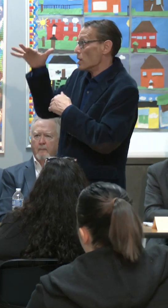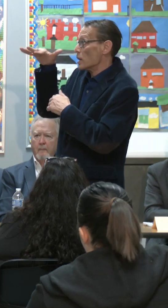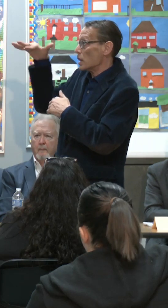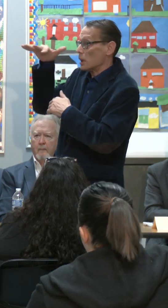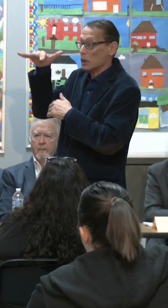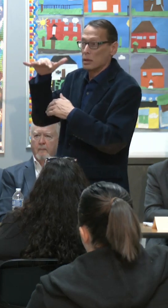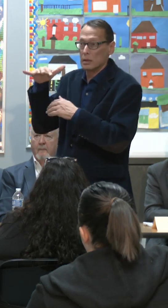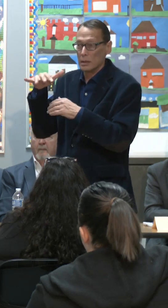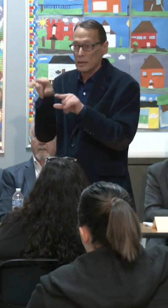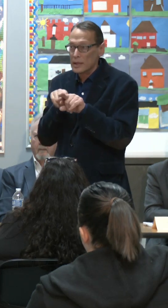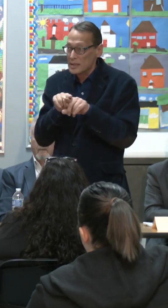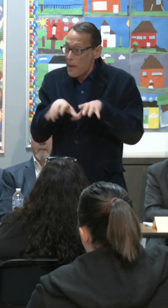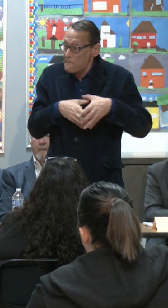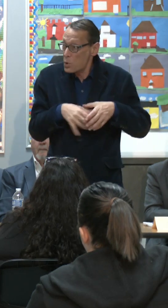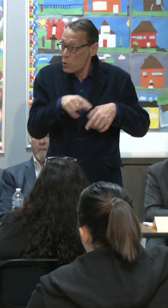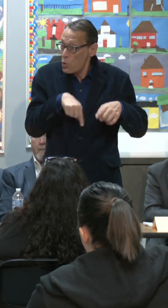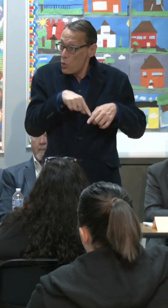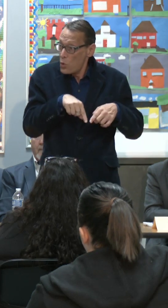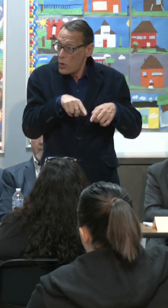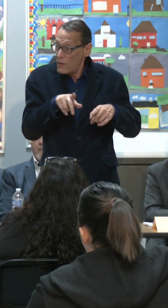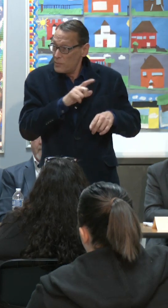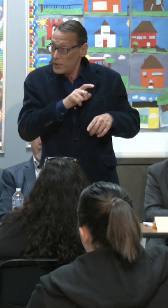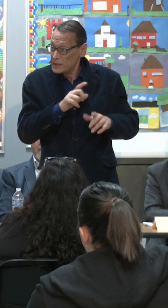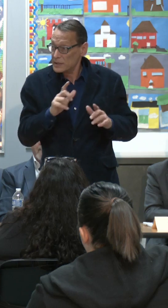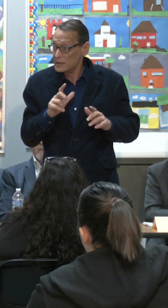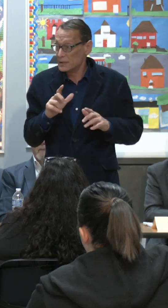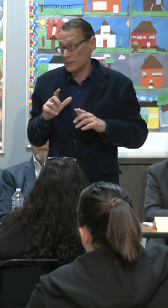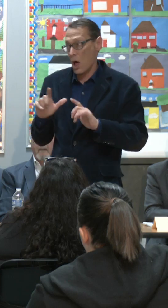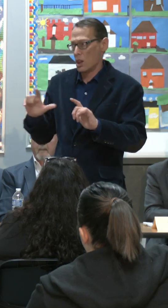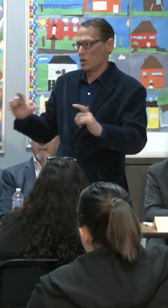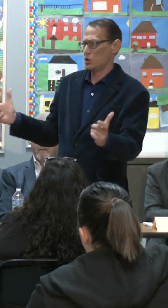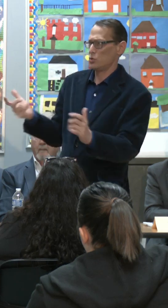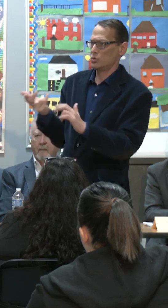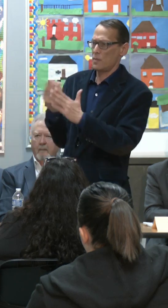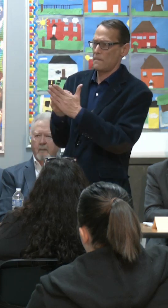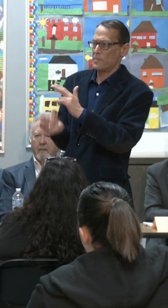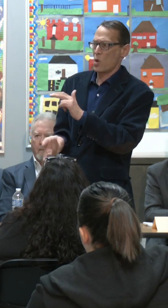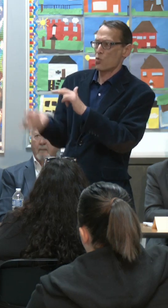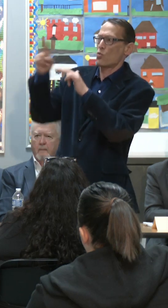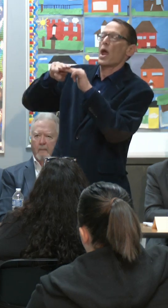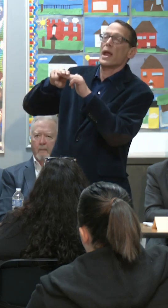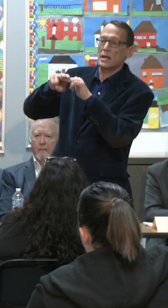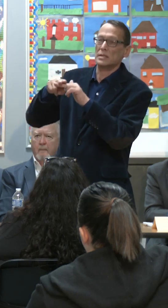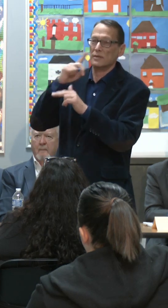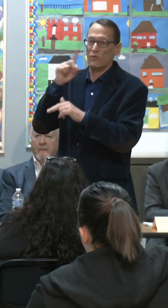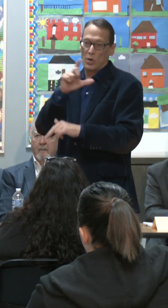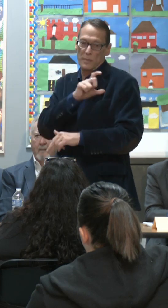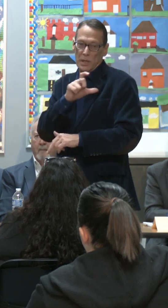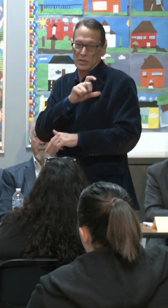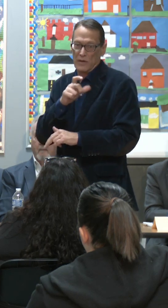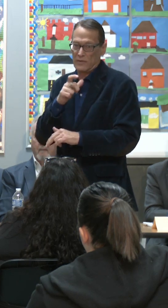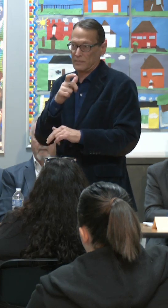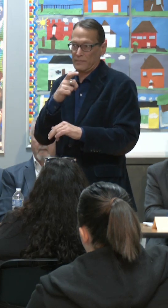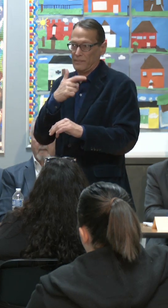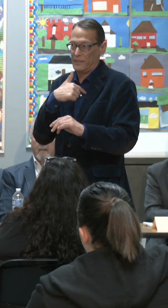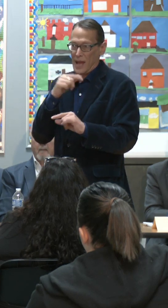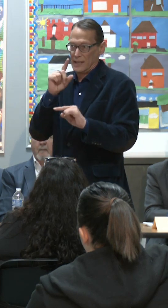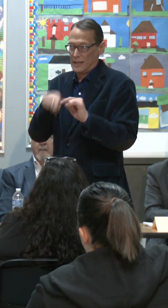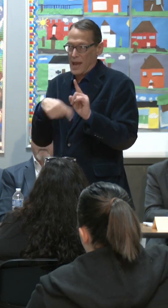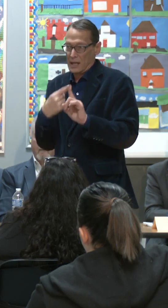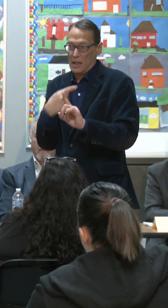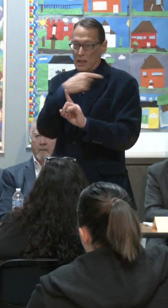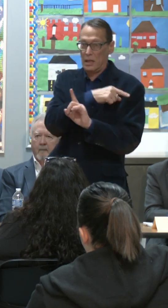academy class that's graduating on the 24th. Yeah, yes, we got another one that'll be graduating several months now, and we're